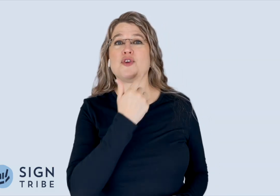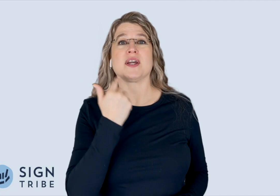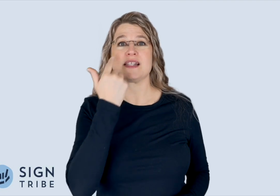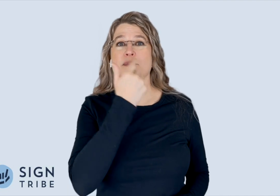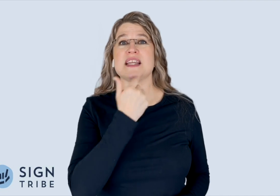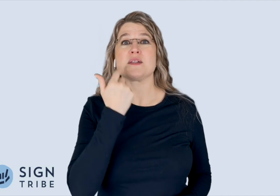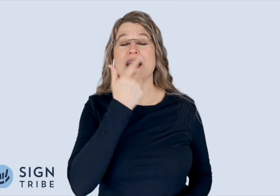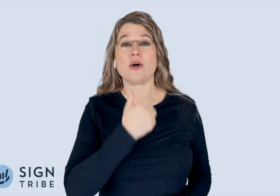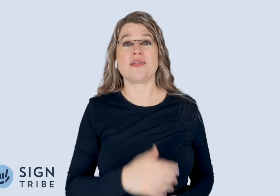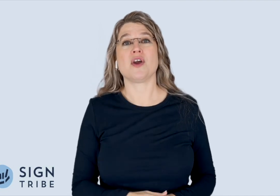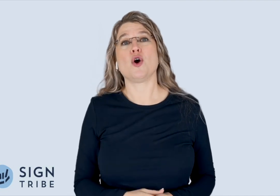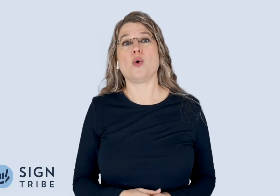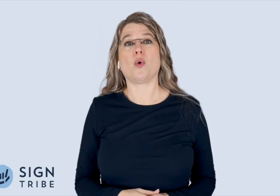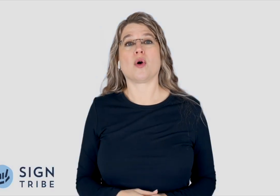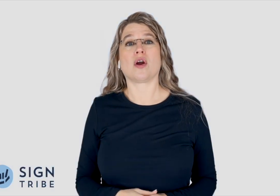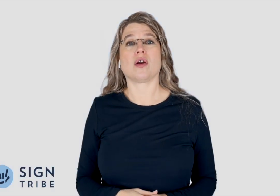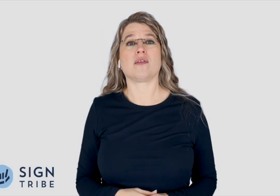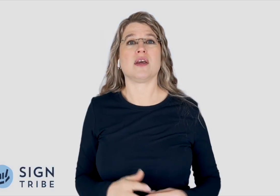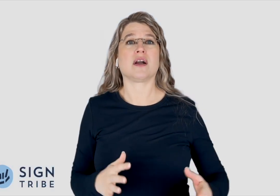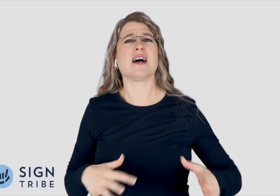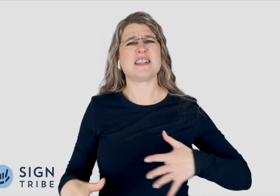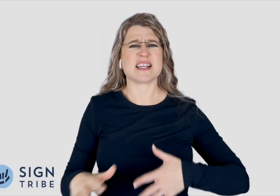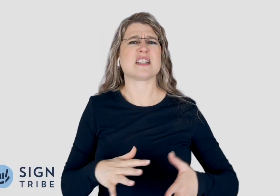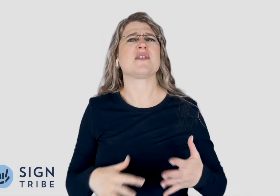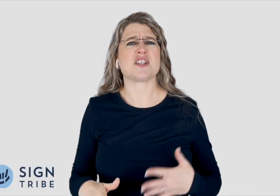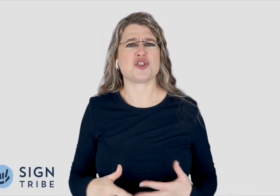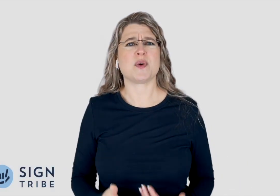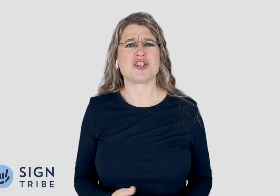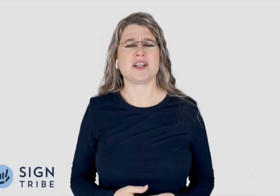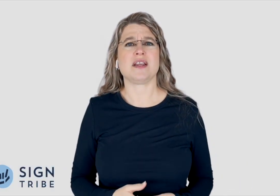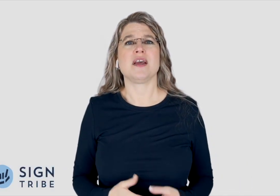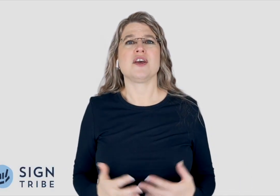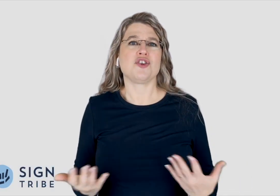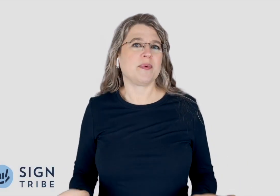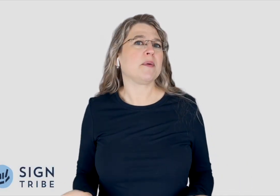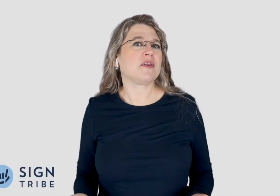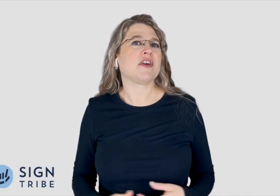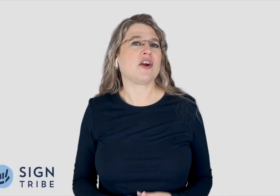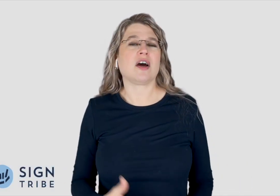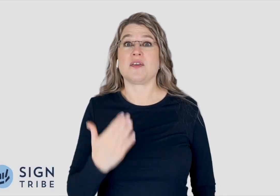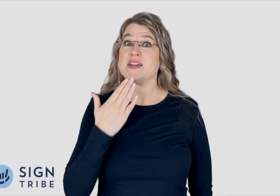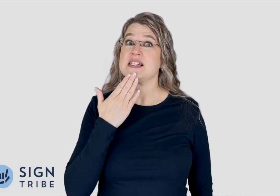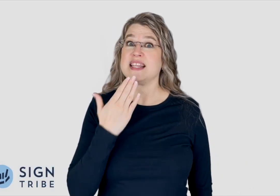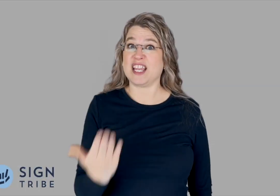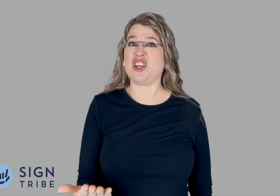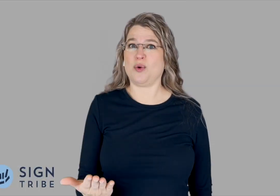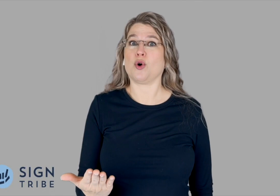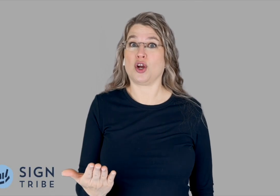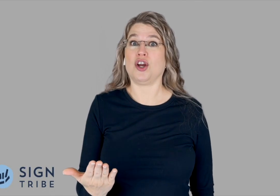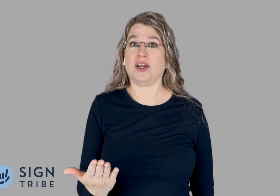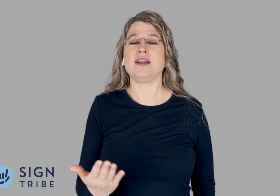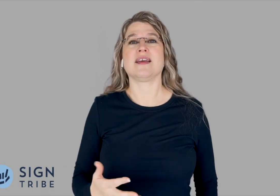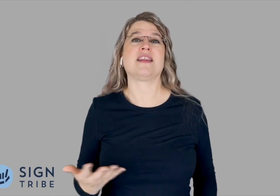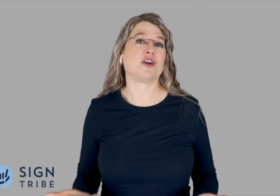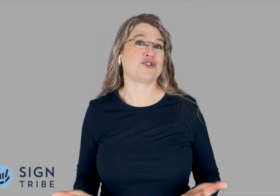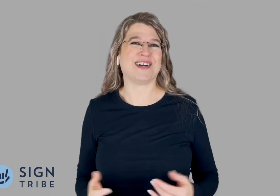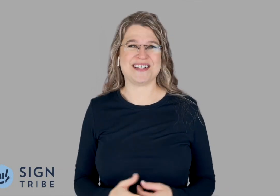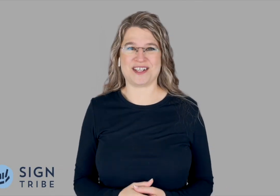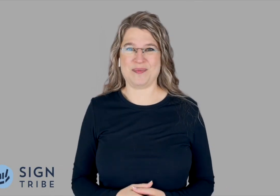at somebody's mouth or the context of the situation, you'll be able to figure out if it's thank you or good that they are trying to